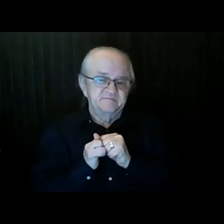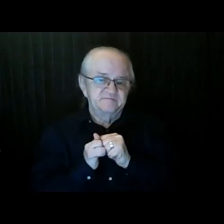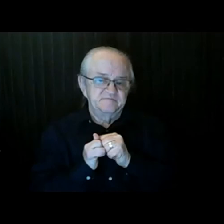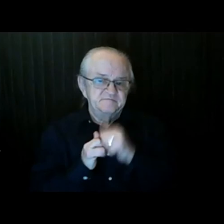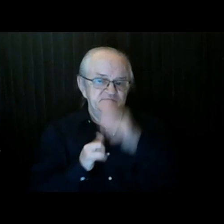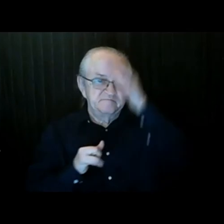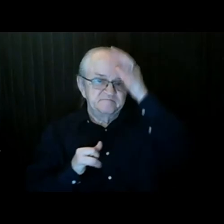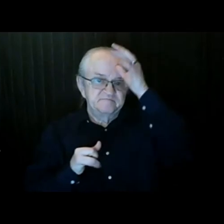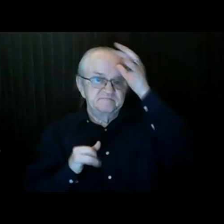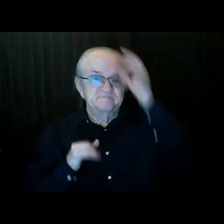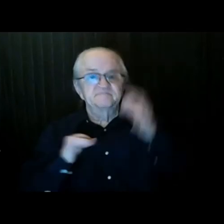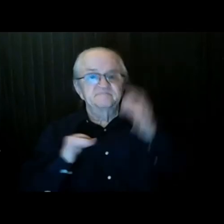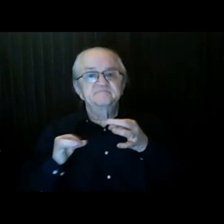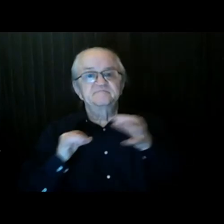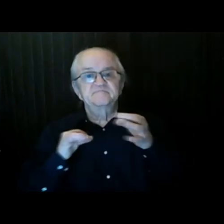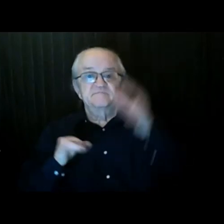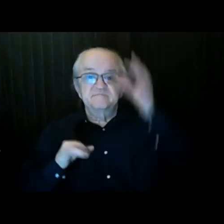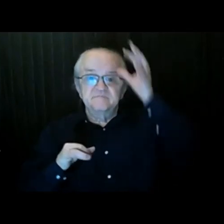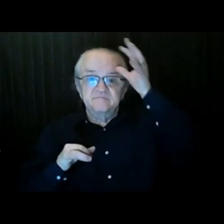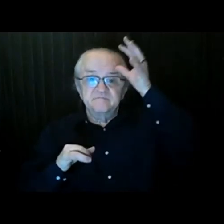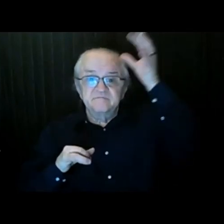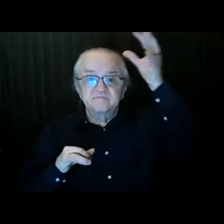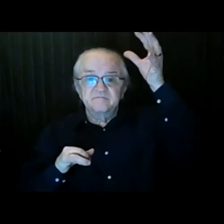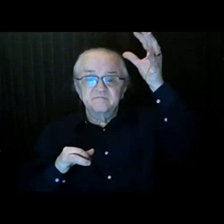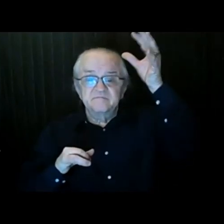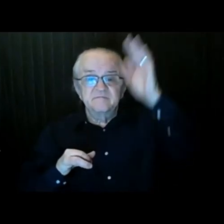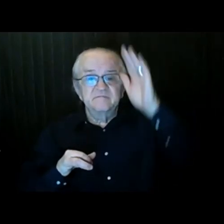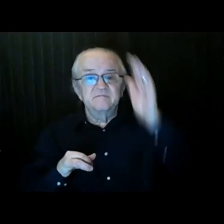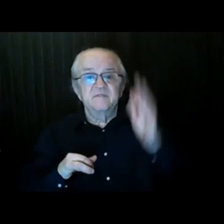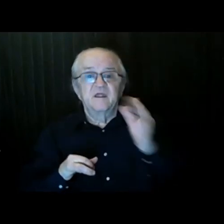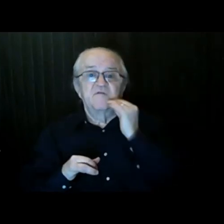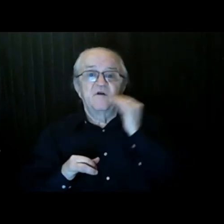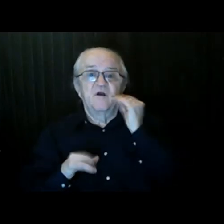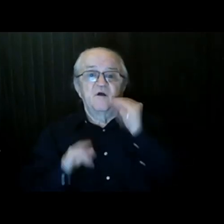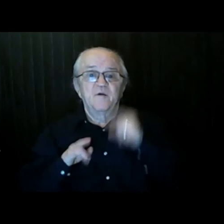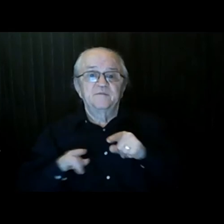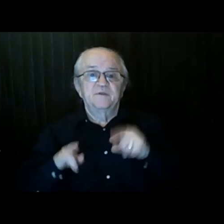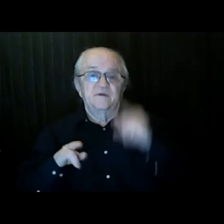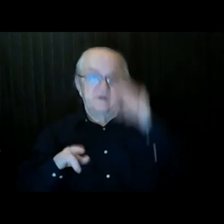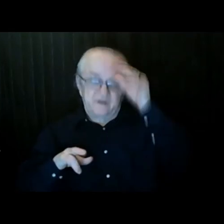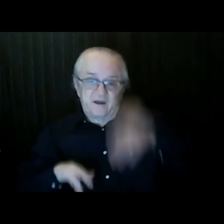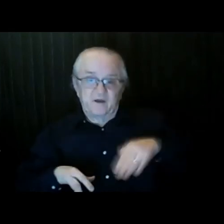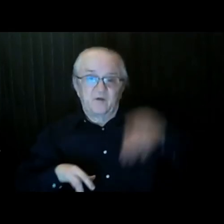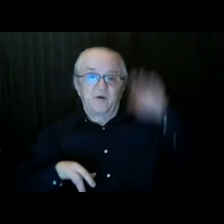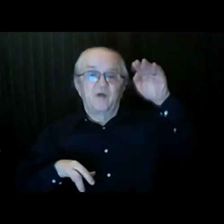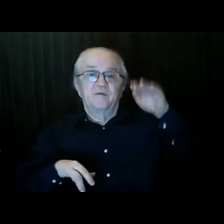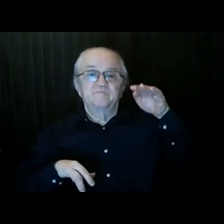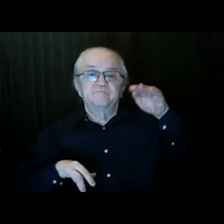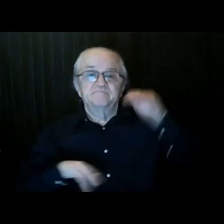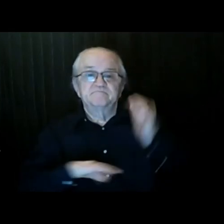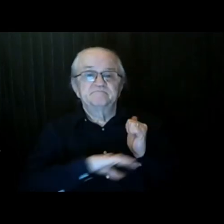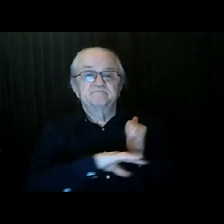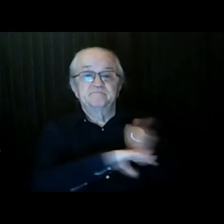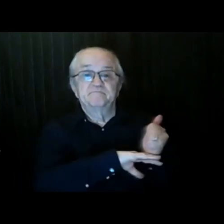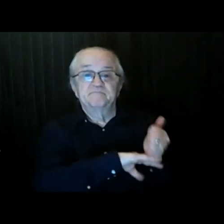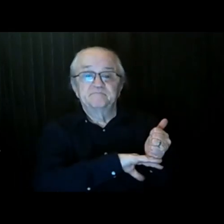explained to me that Pepe was never home when he was growing up, and he blamed baseball.